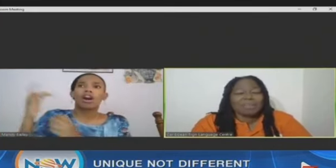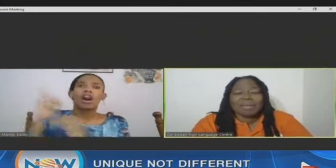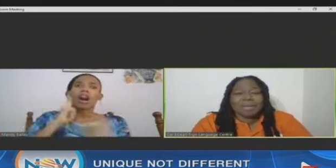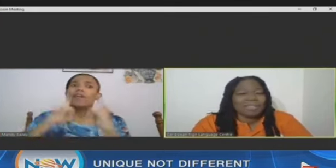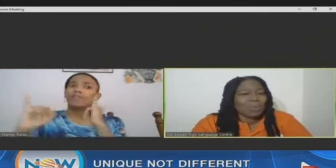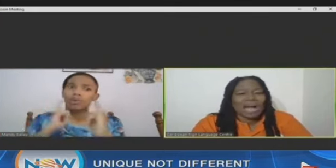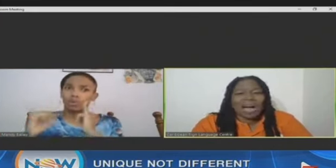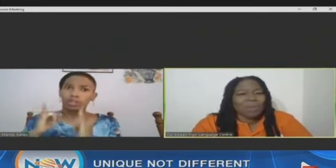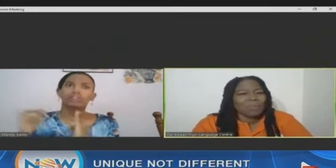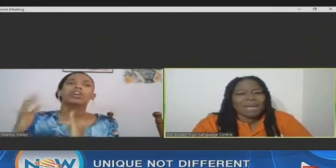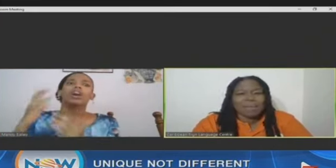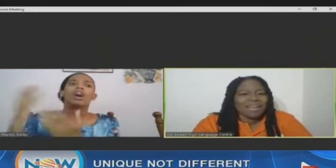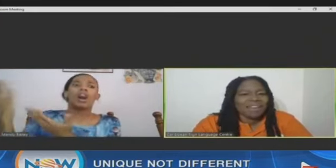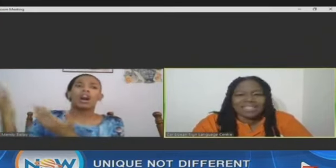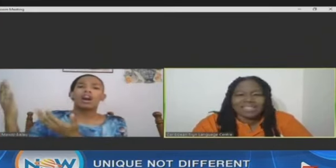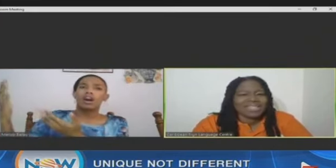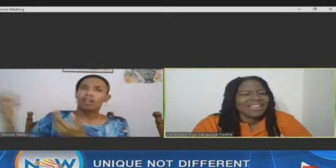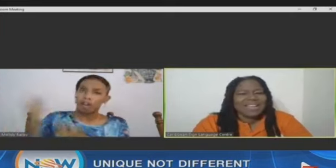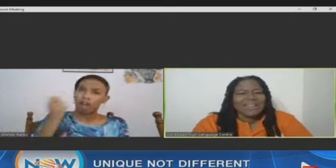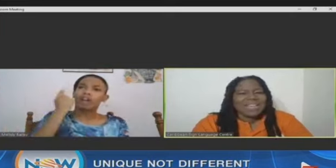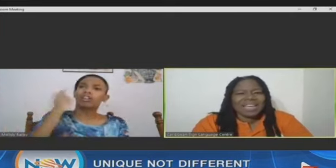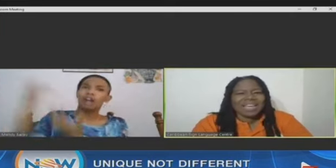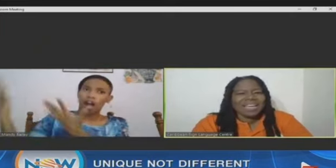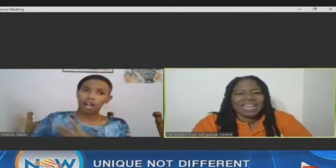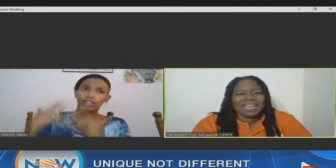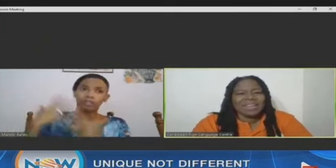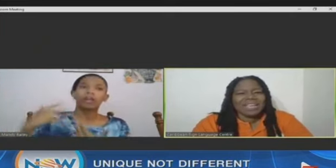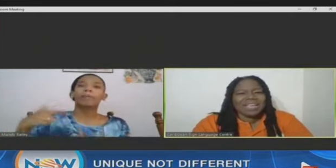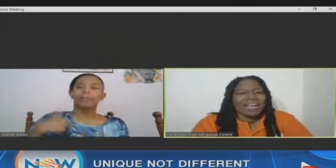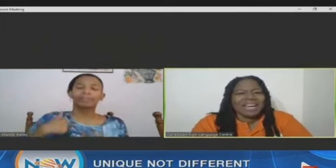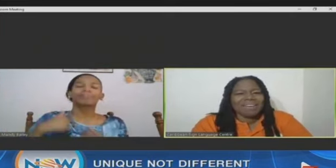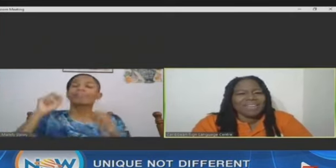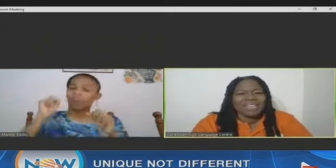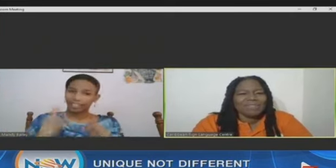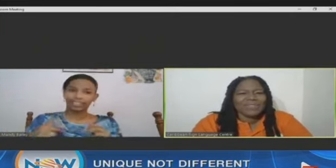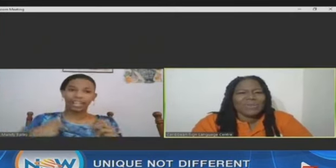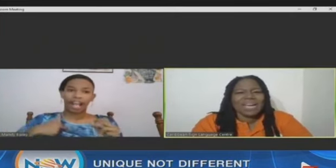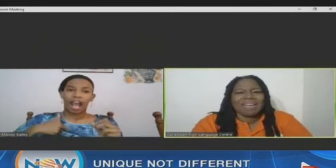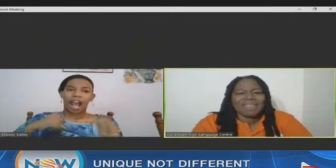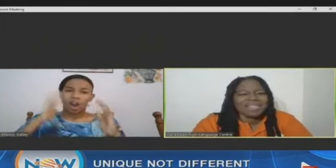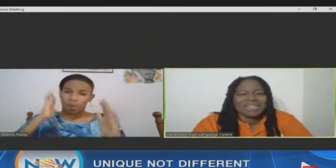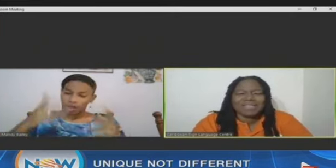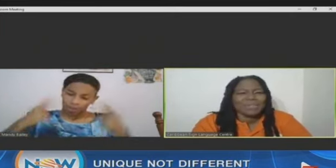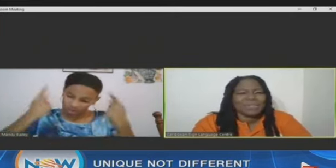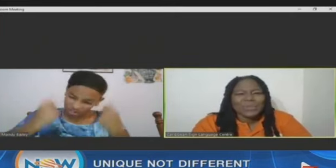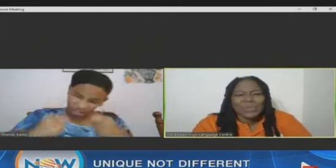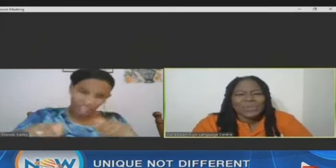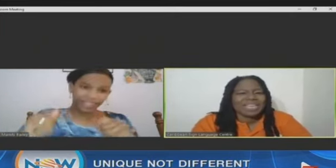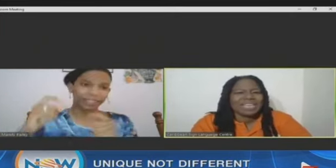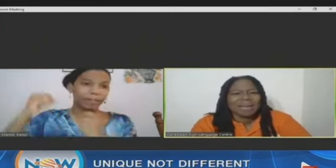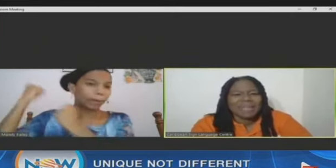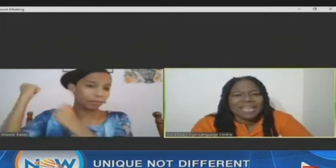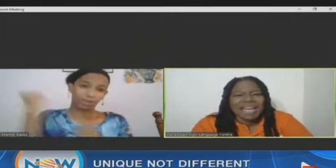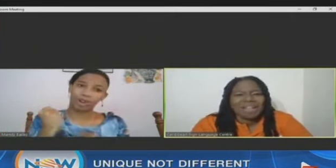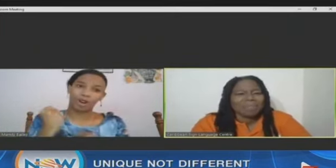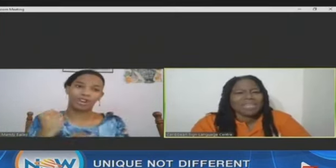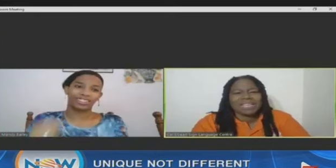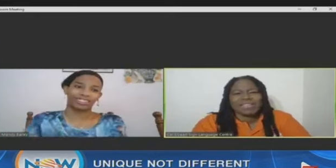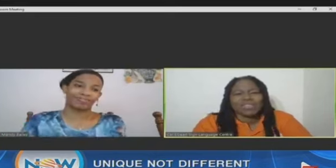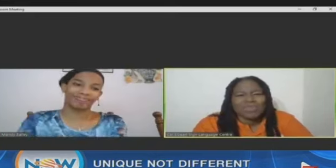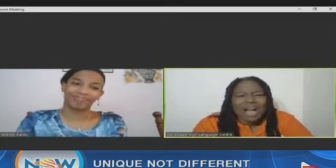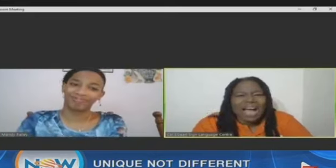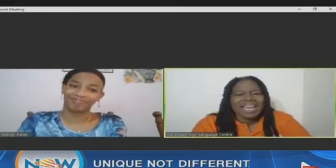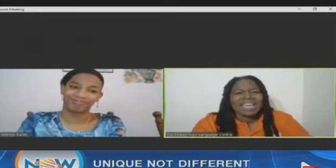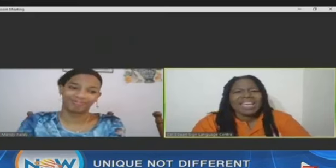As for my mother, wow. My parents, hey, I have an interview, I have anything to do, they come, they help me,